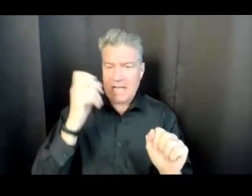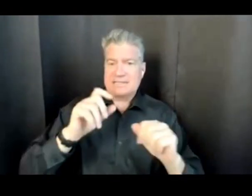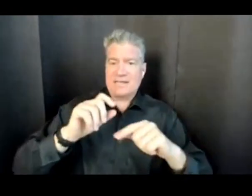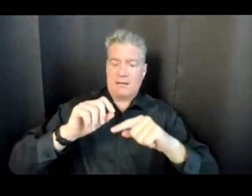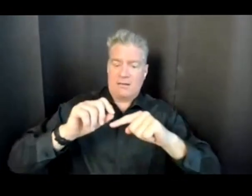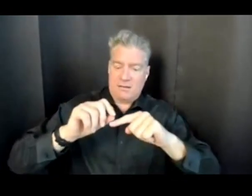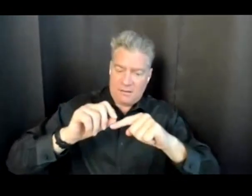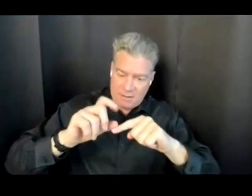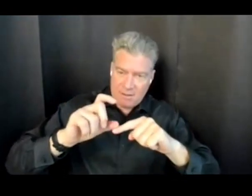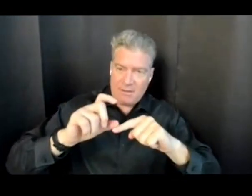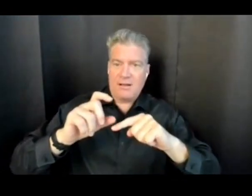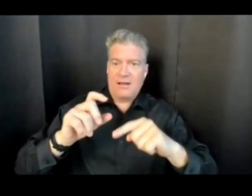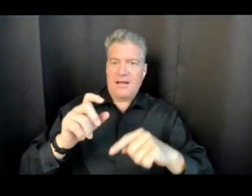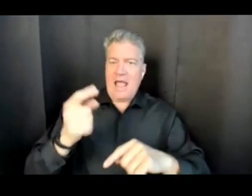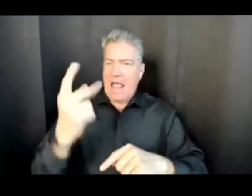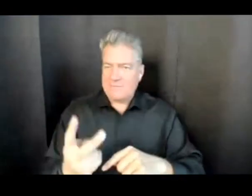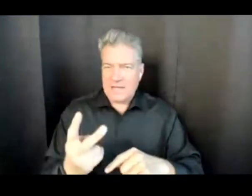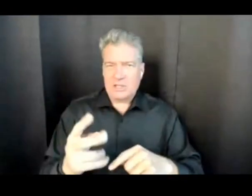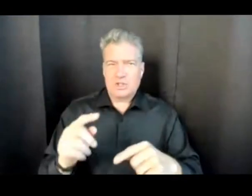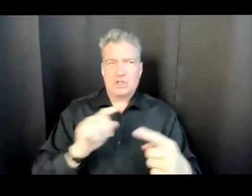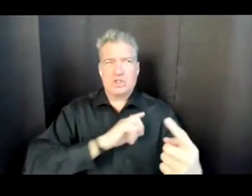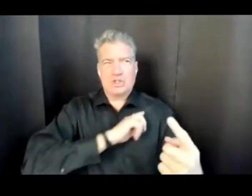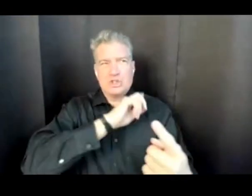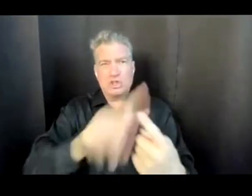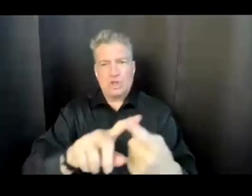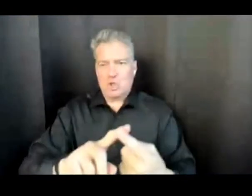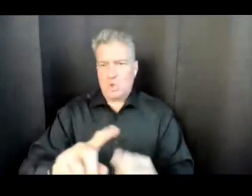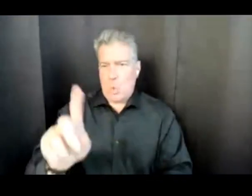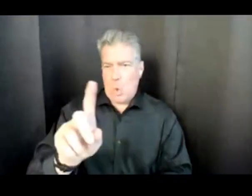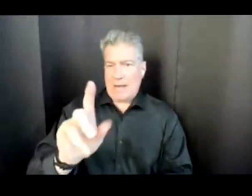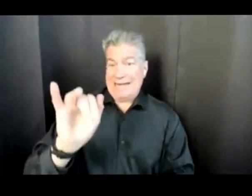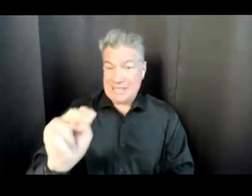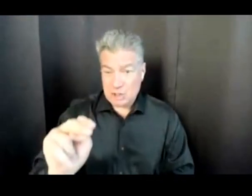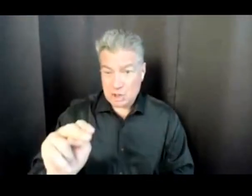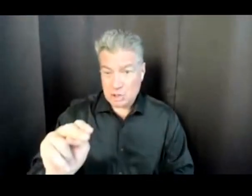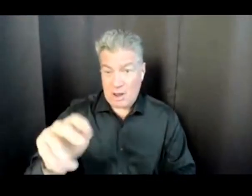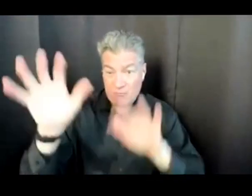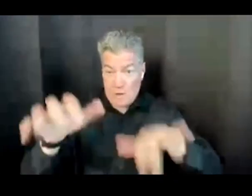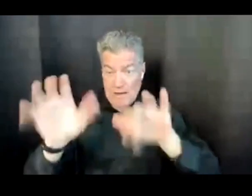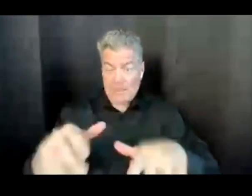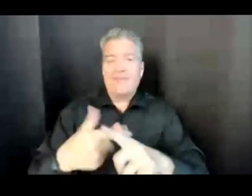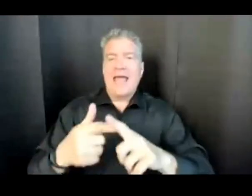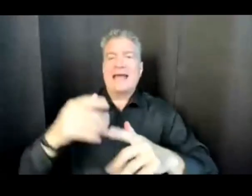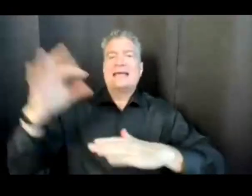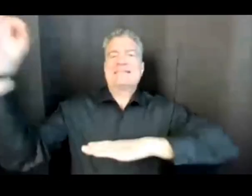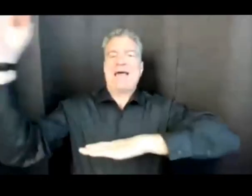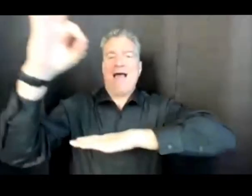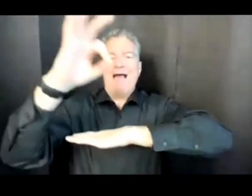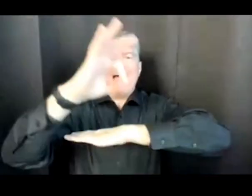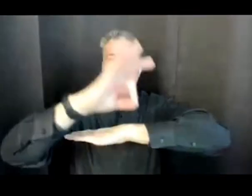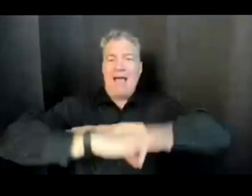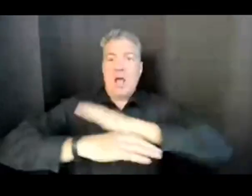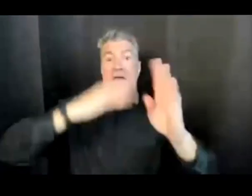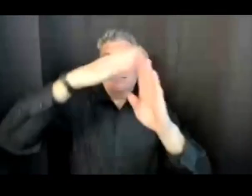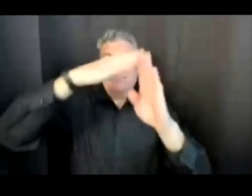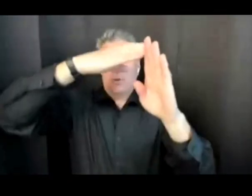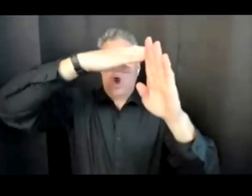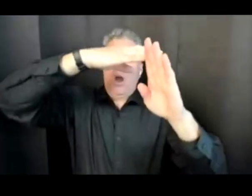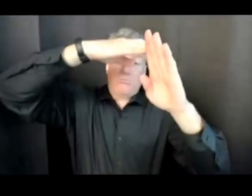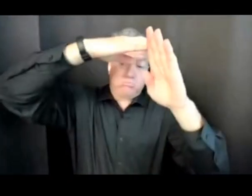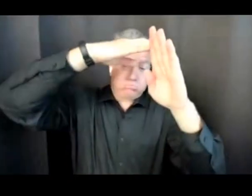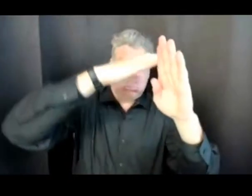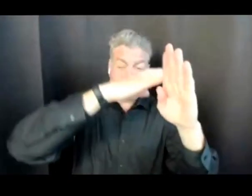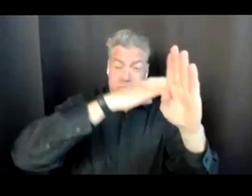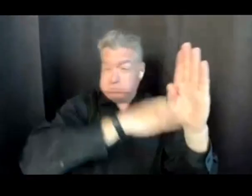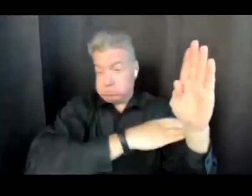of rainfall occurring this afternoon, sun goes down, temperatures begin to drop this evening, and any of that